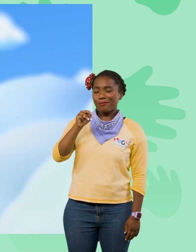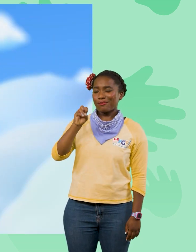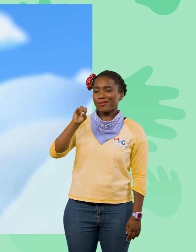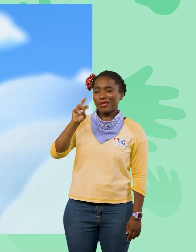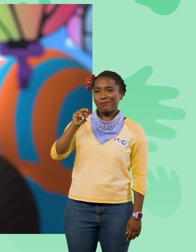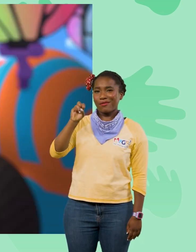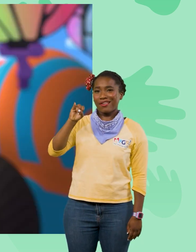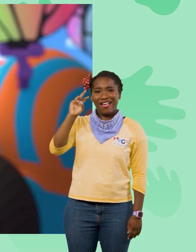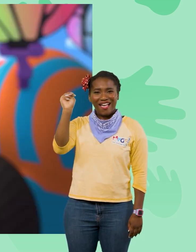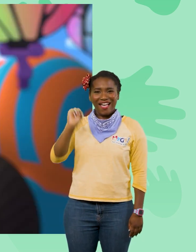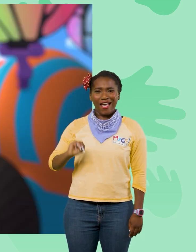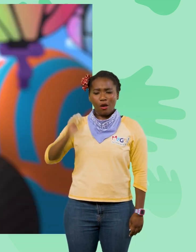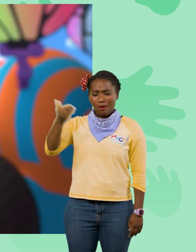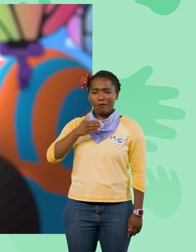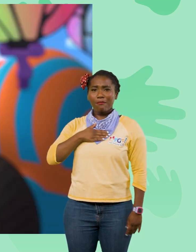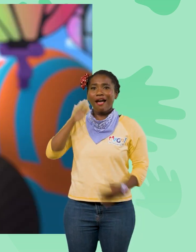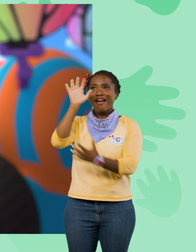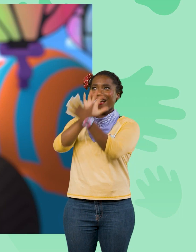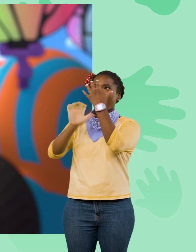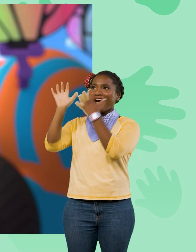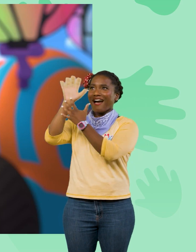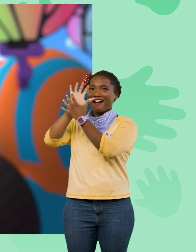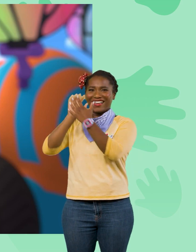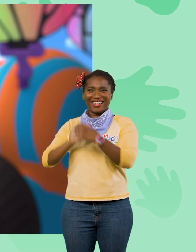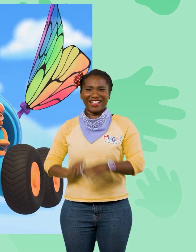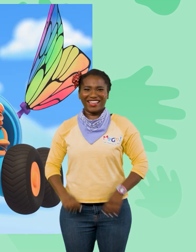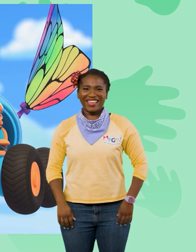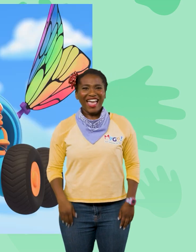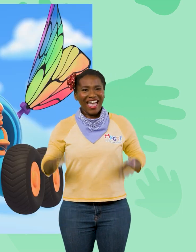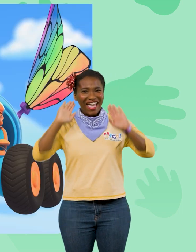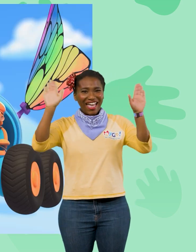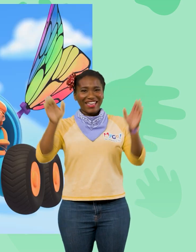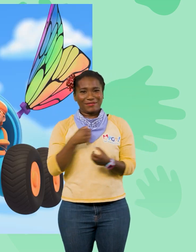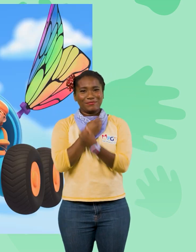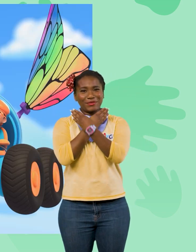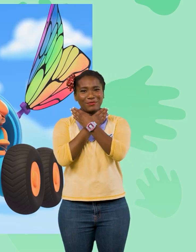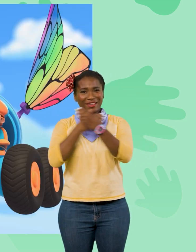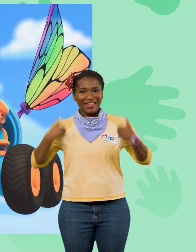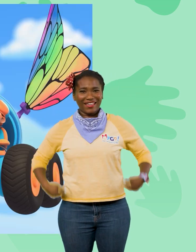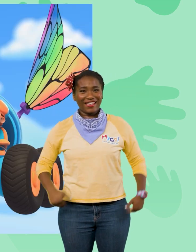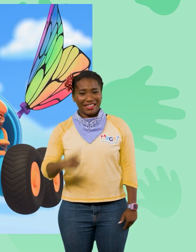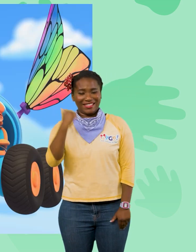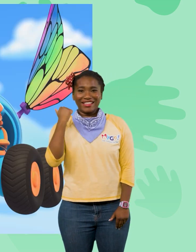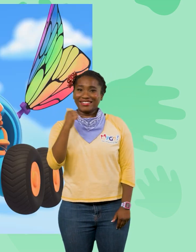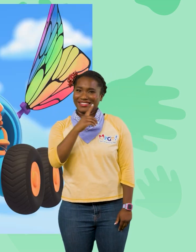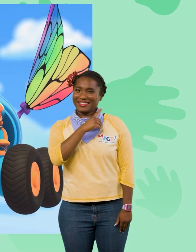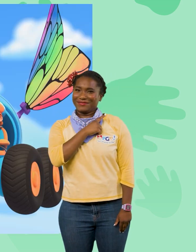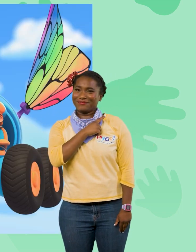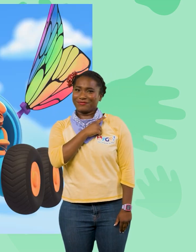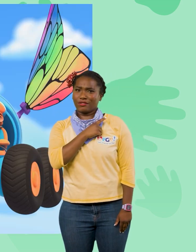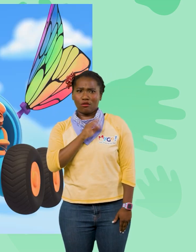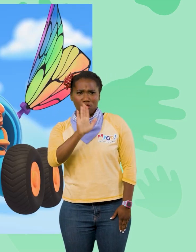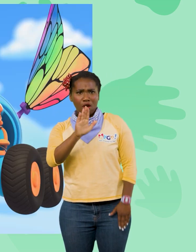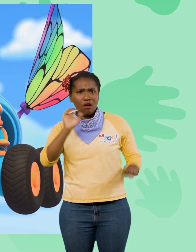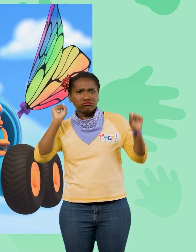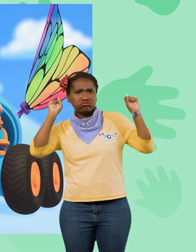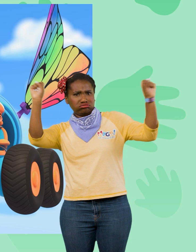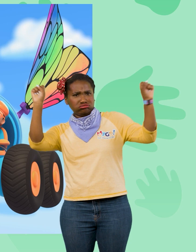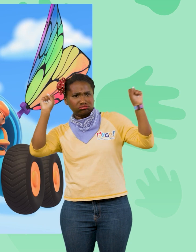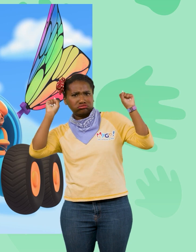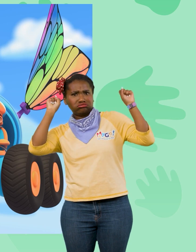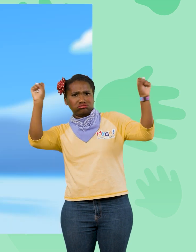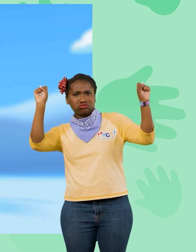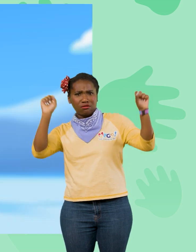I mean, welcome to my cloud. Hey, it's me, Blippi, and this is D.Bo. It looks like you're